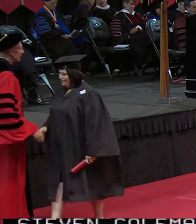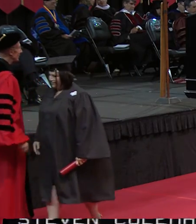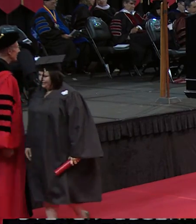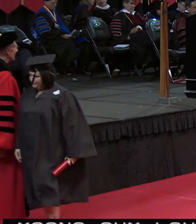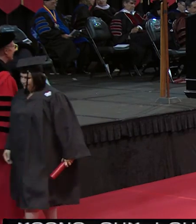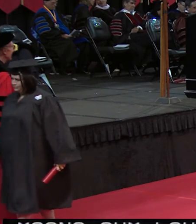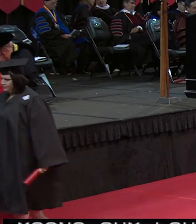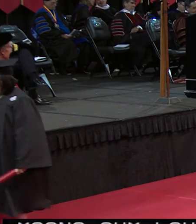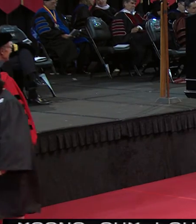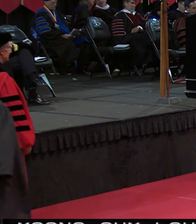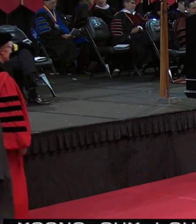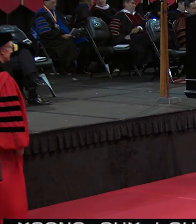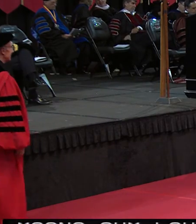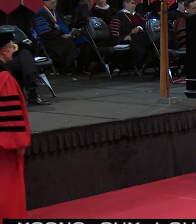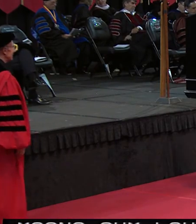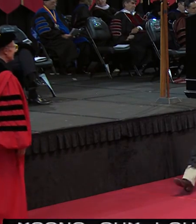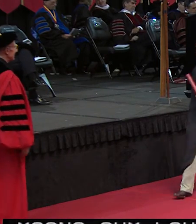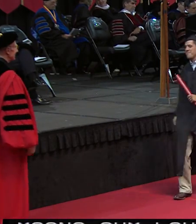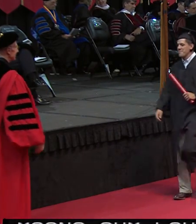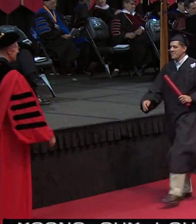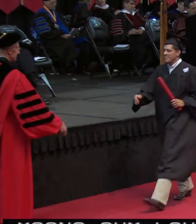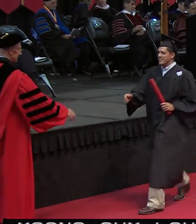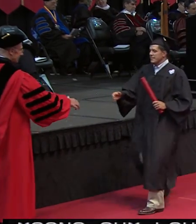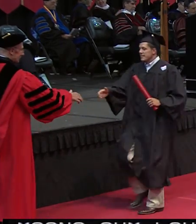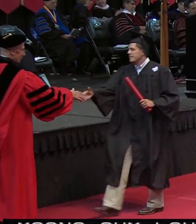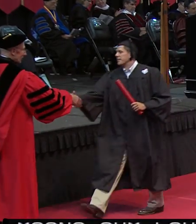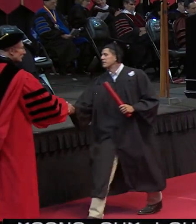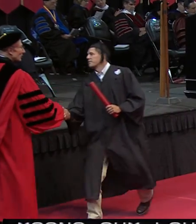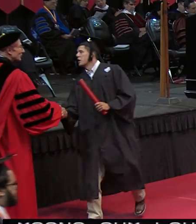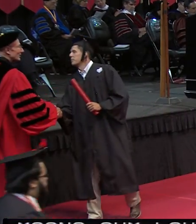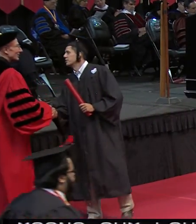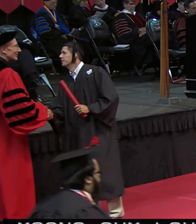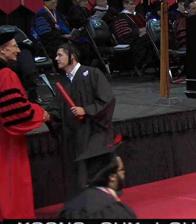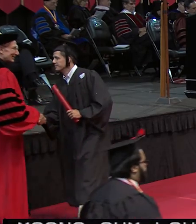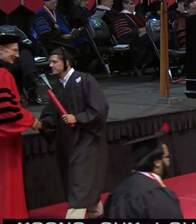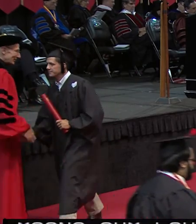Summa cum laude, Priscilla Alicia Denmon.